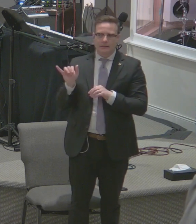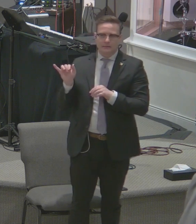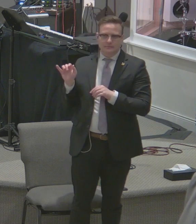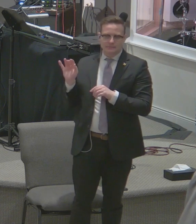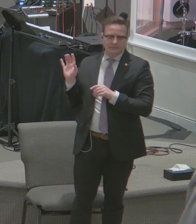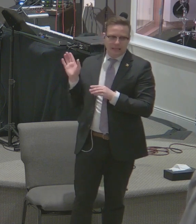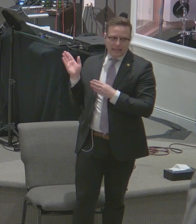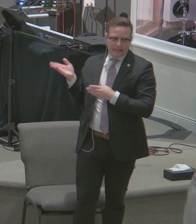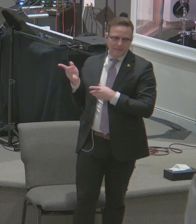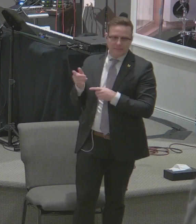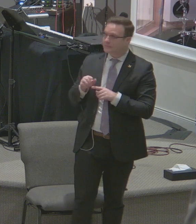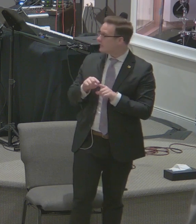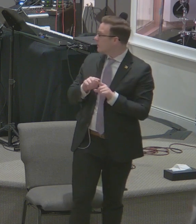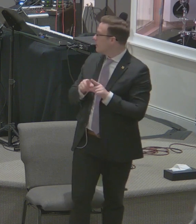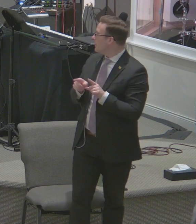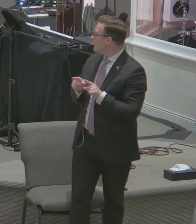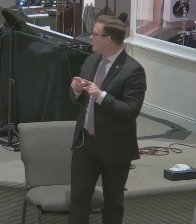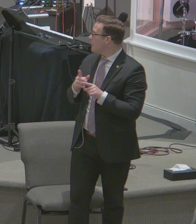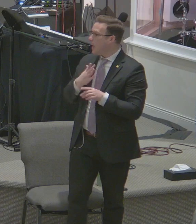But she tells me things about you, too.